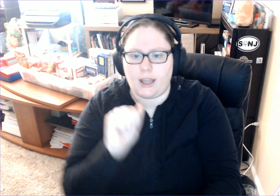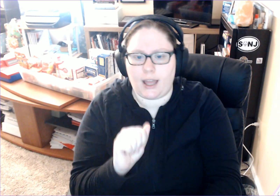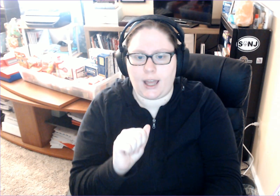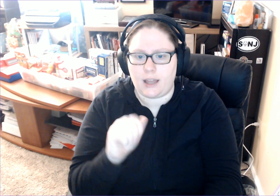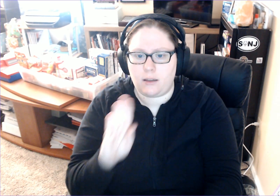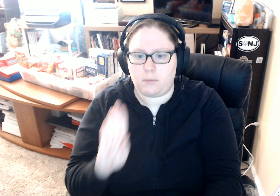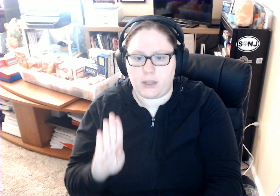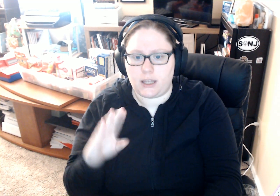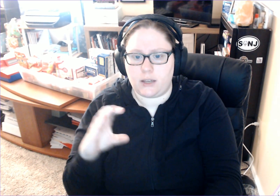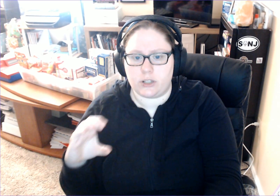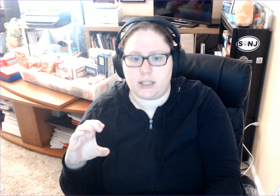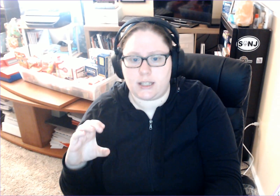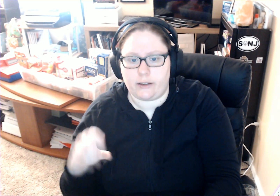A, B, or C? Which?